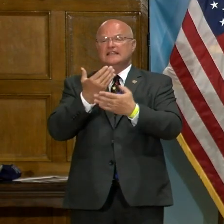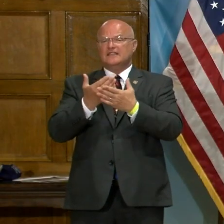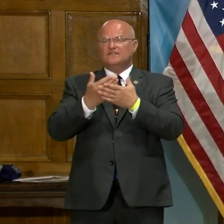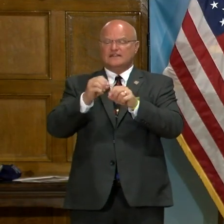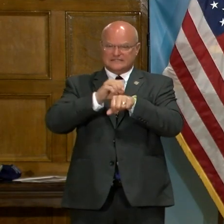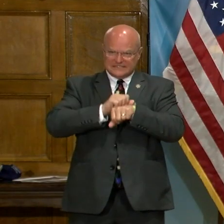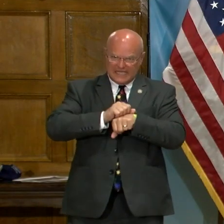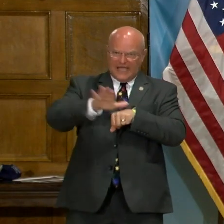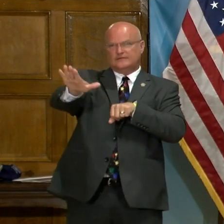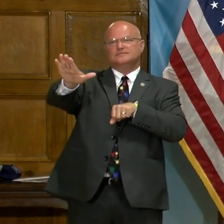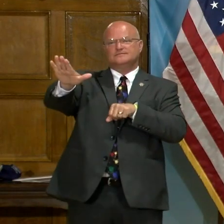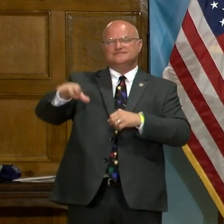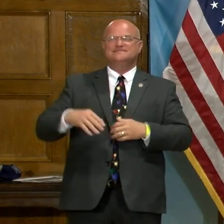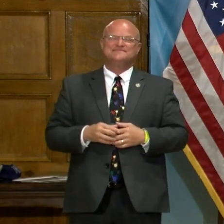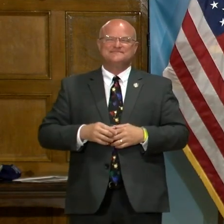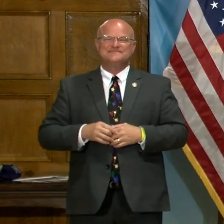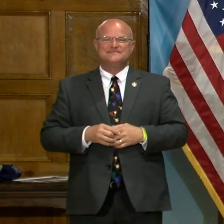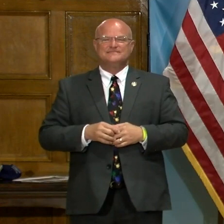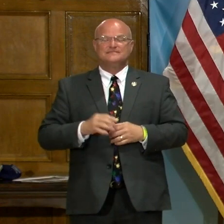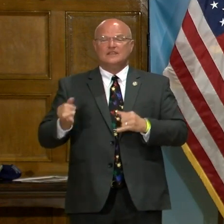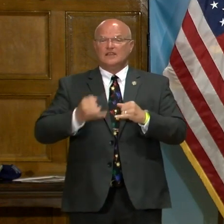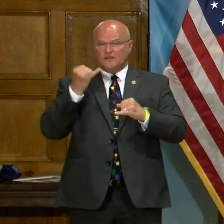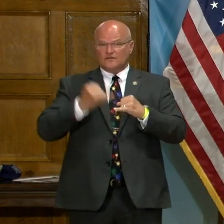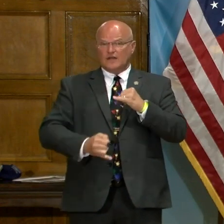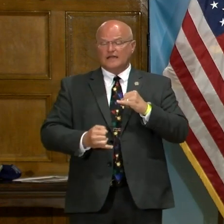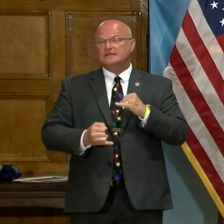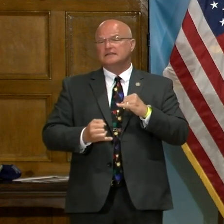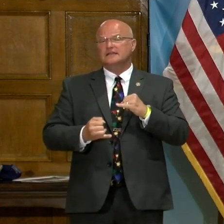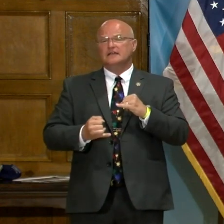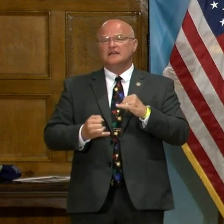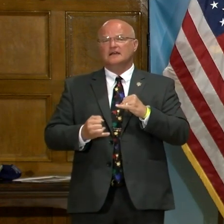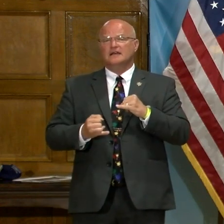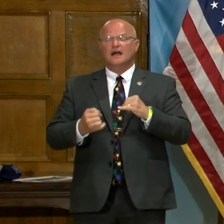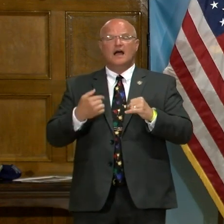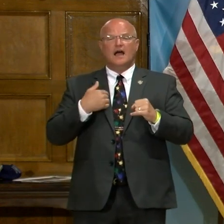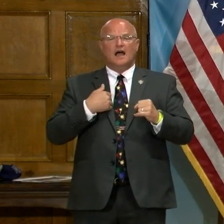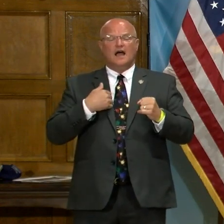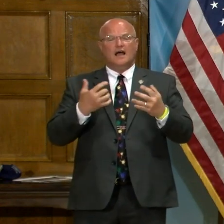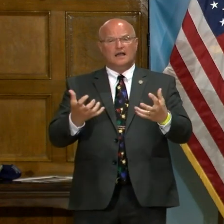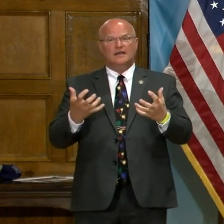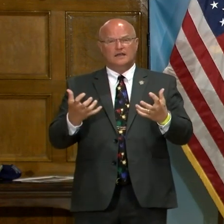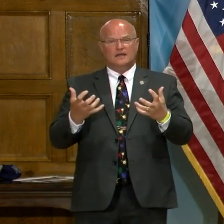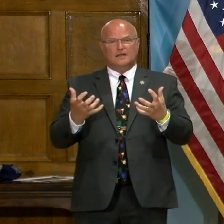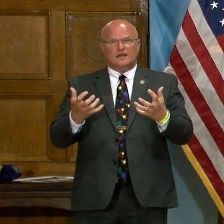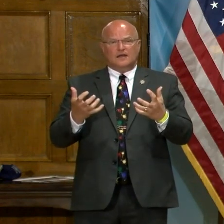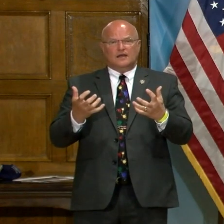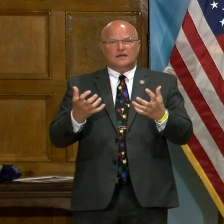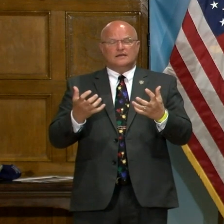funds out the door. And then finally, I wanted to